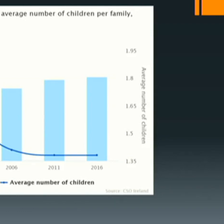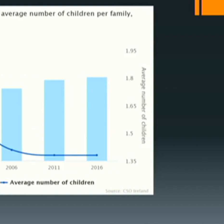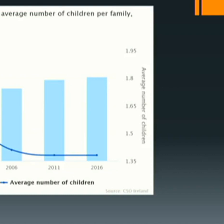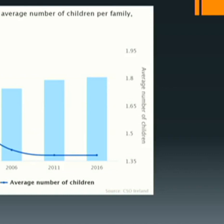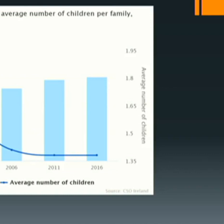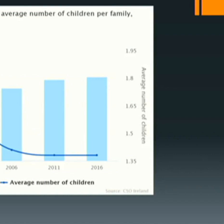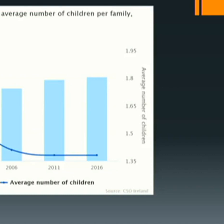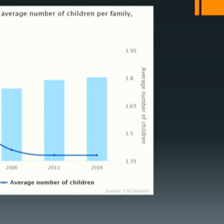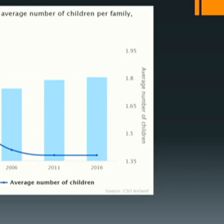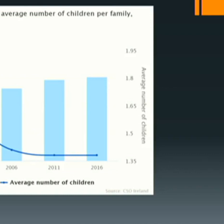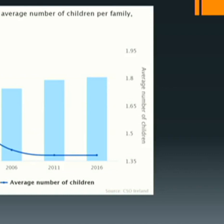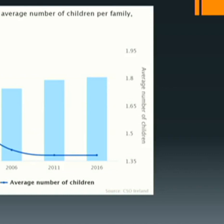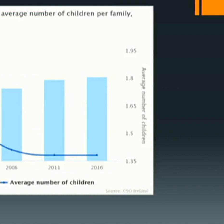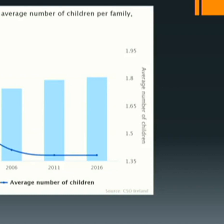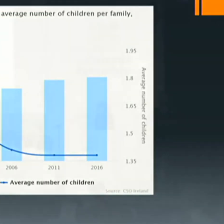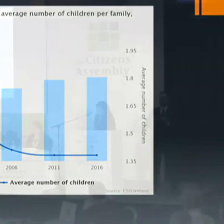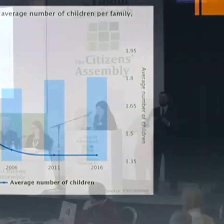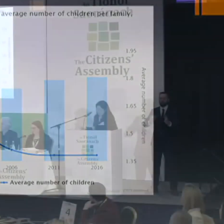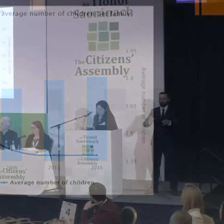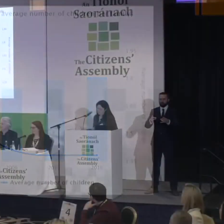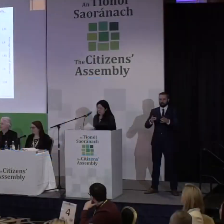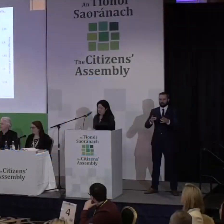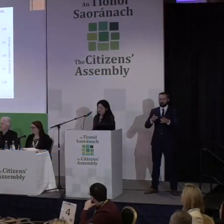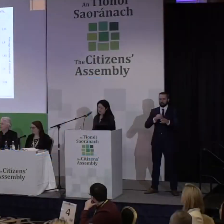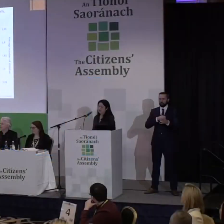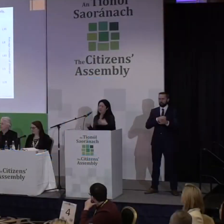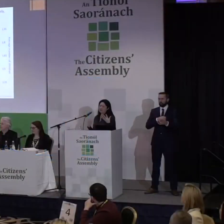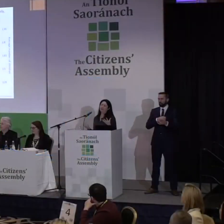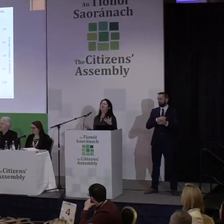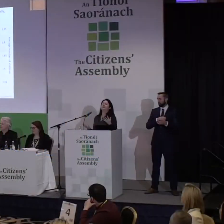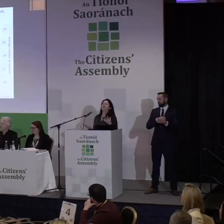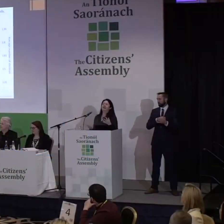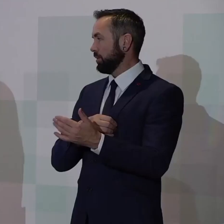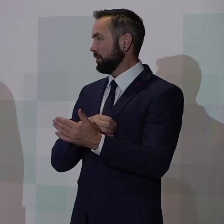So just to move on then, I suppose, very quickly to, so we've looked at